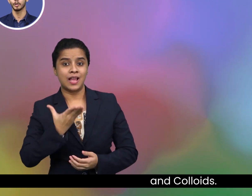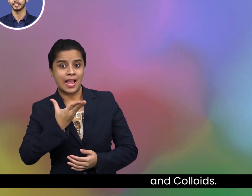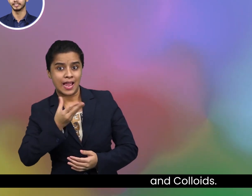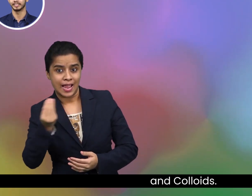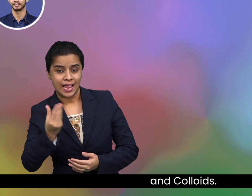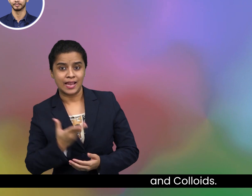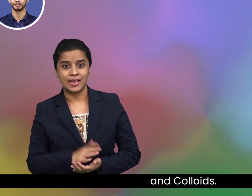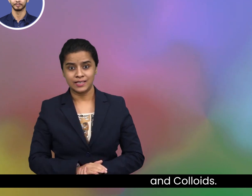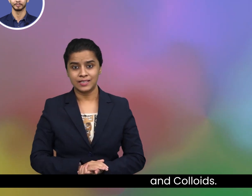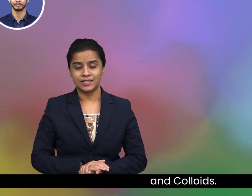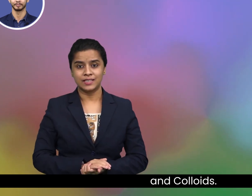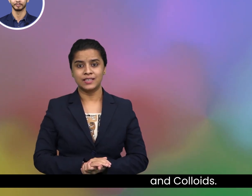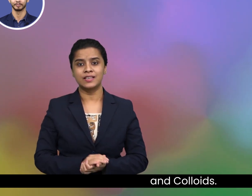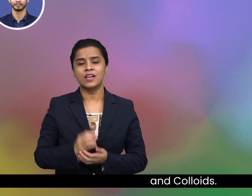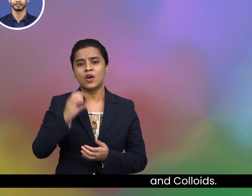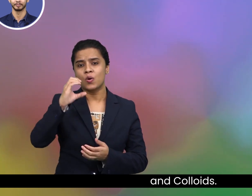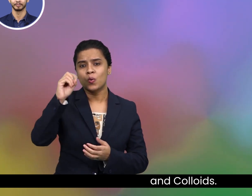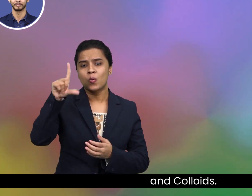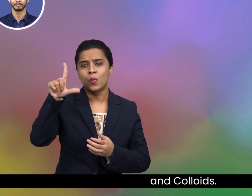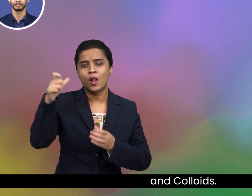And colloids.